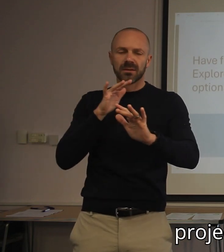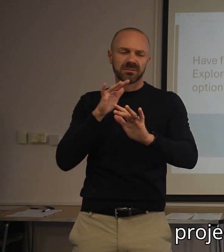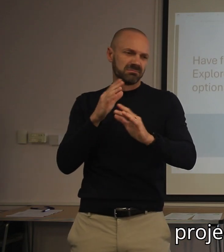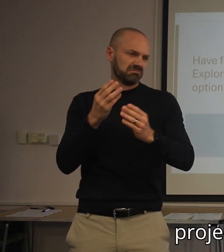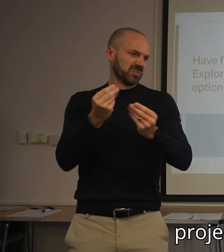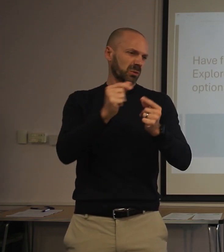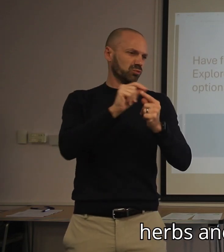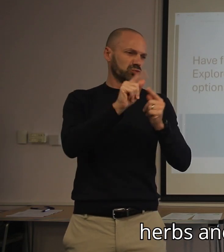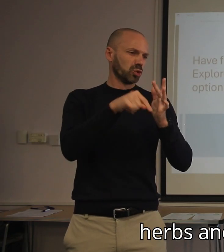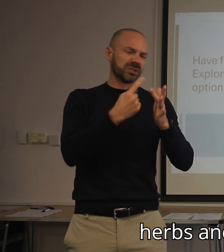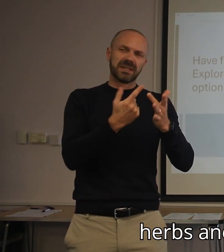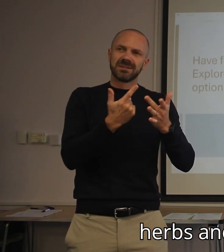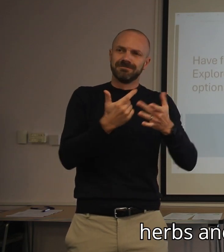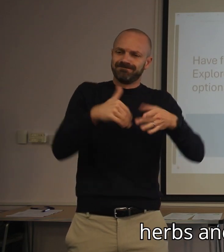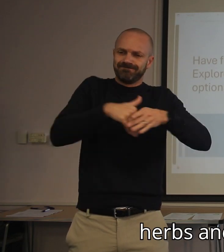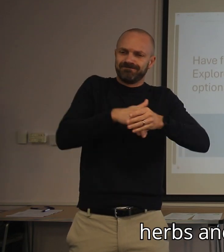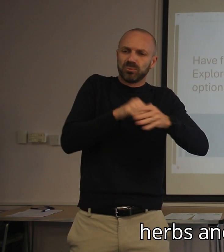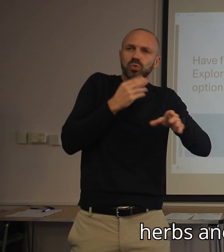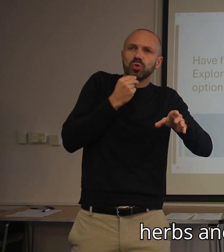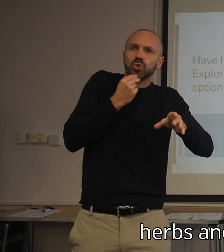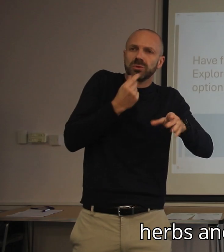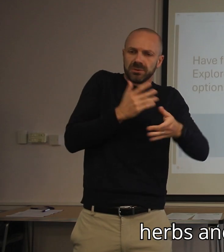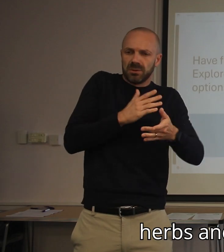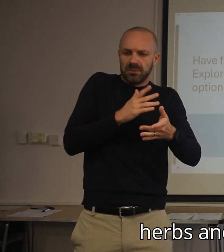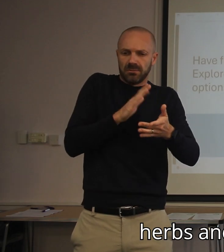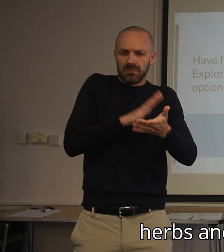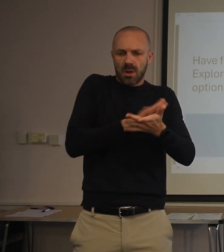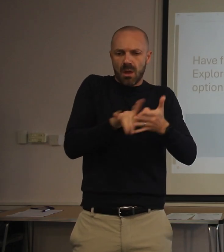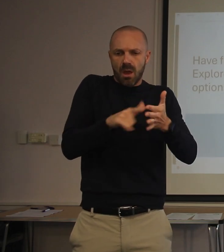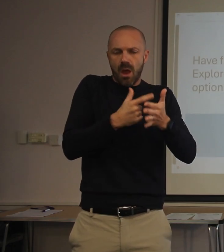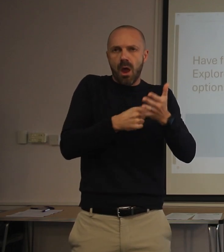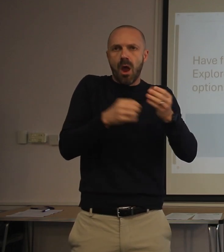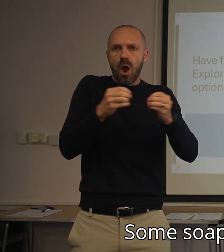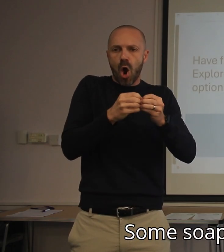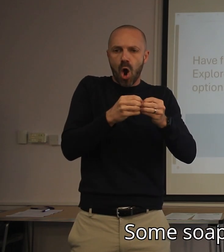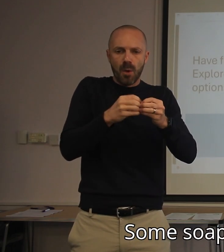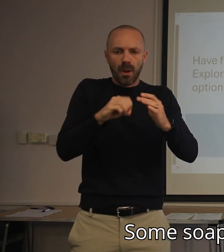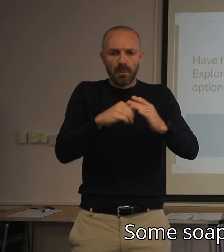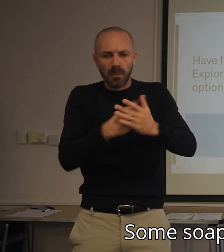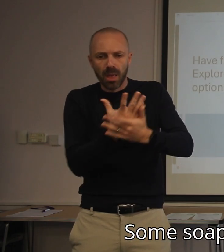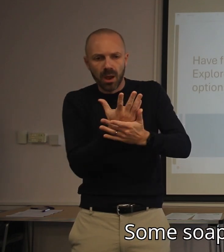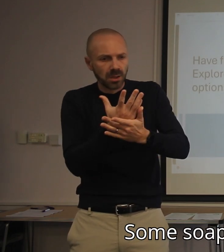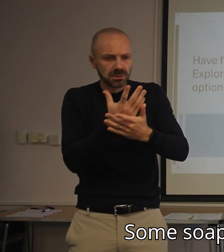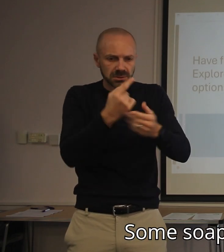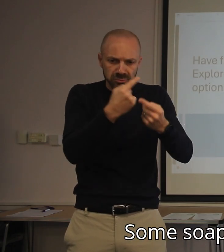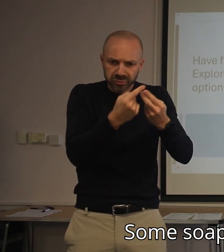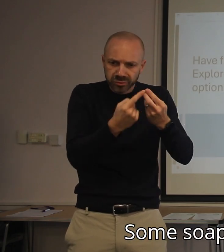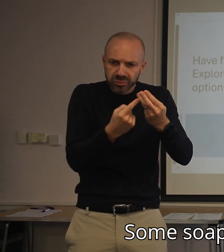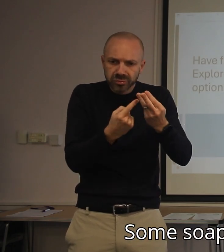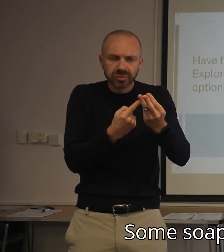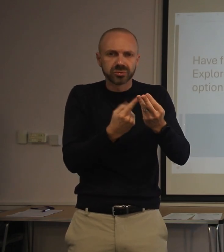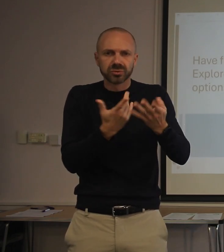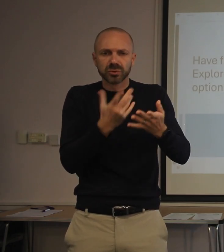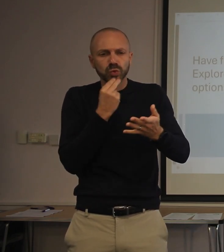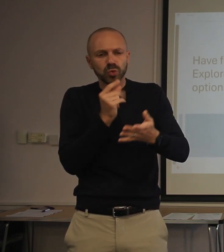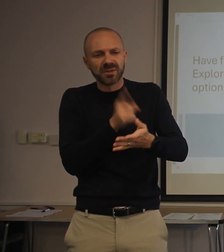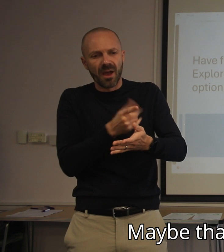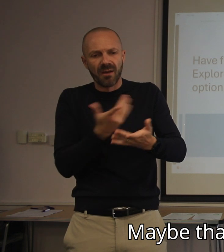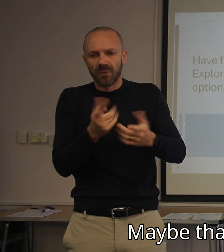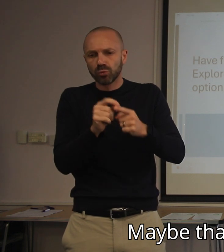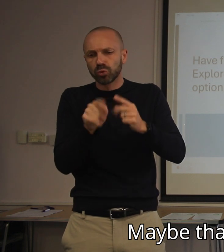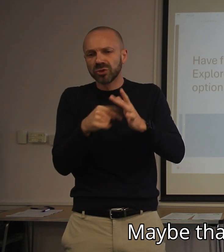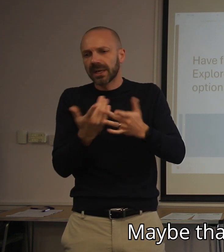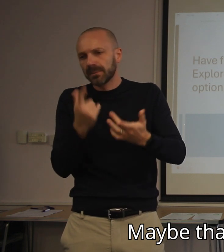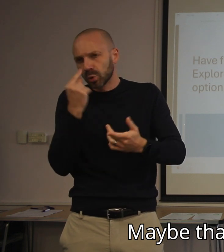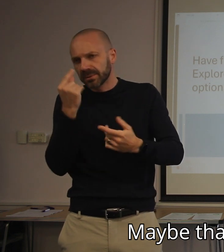in using herbs and plants to make things. Some soaps and creams and things.